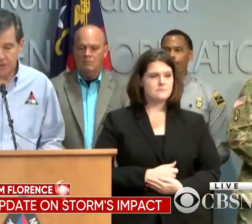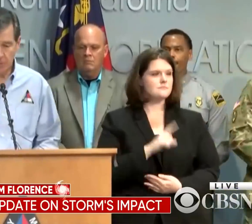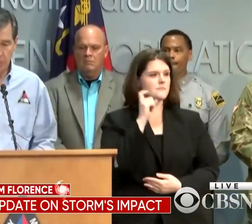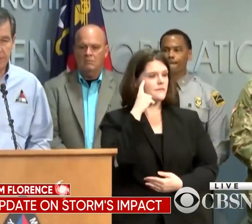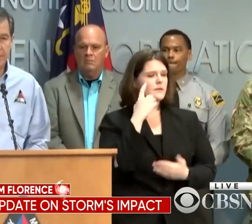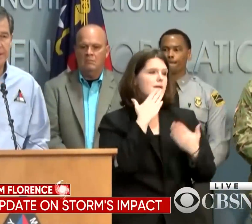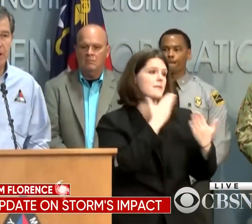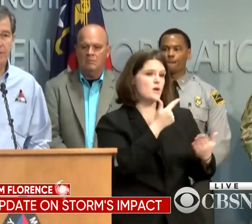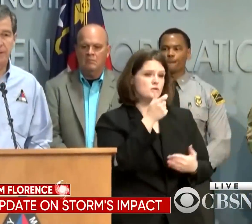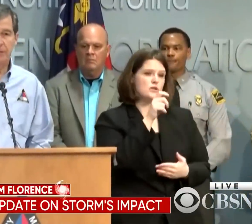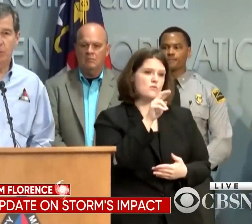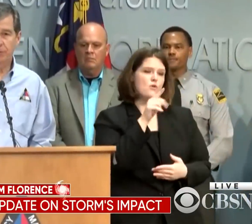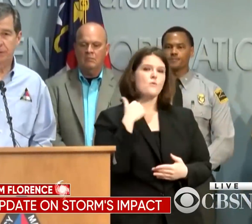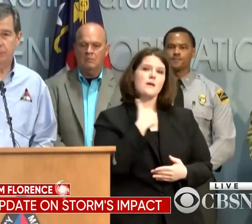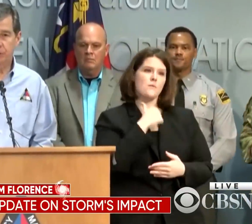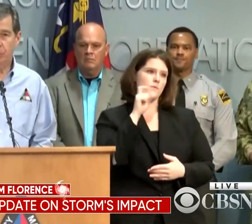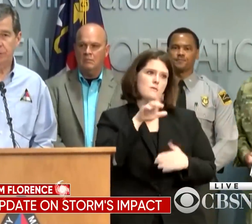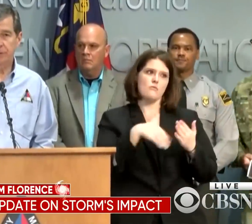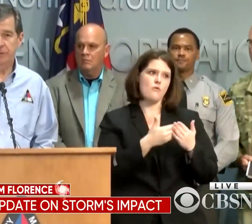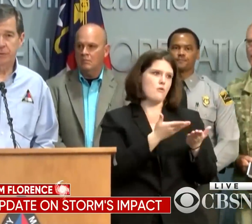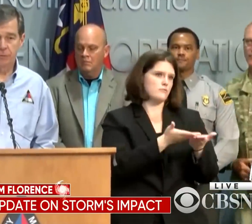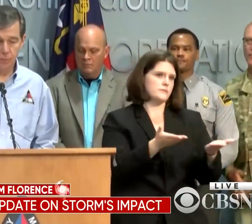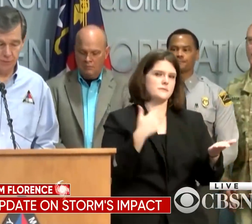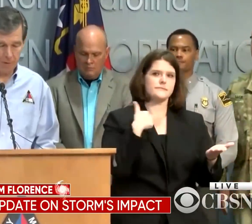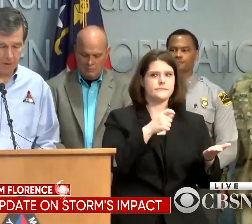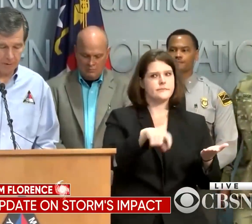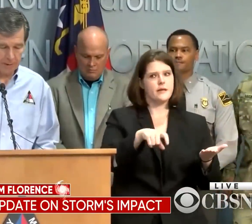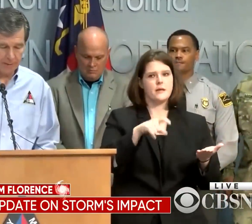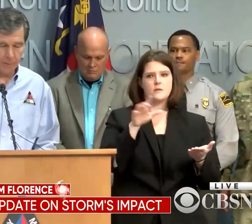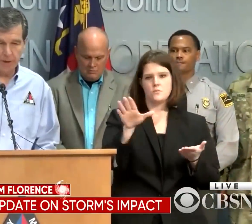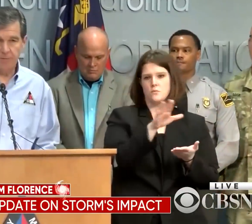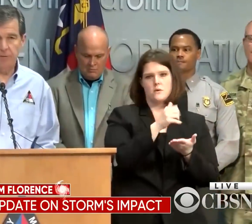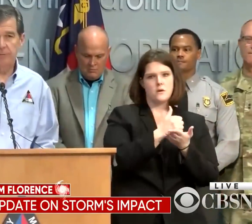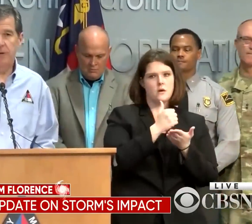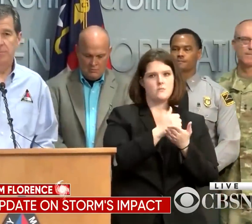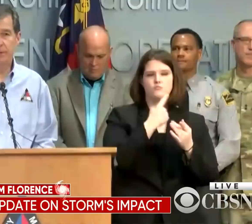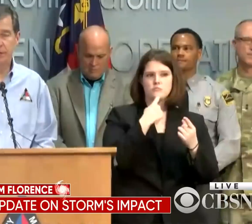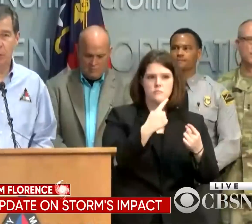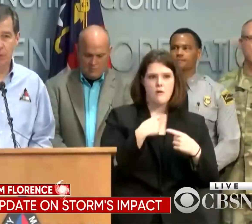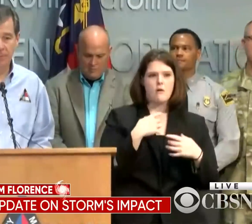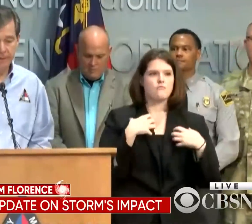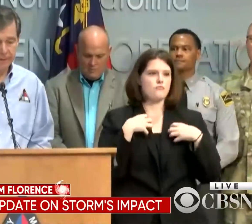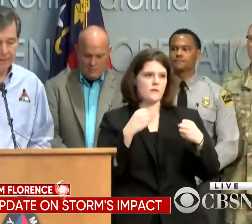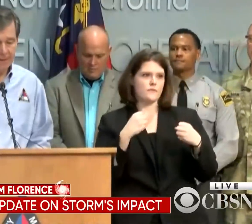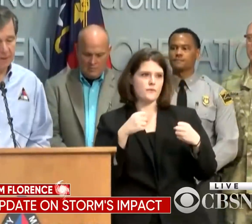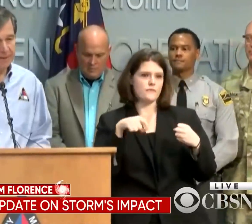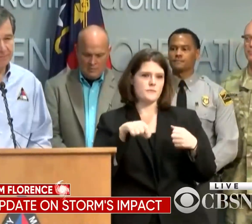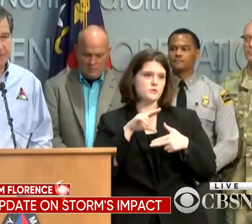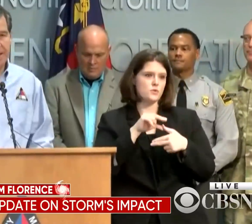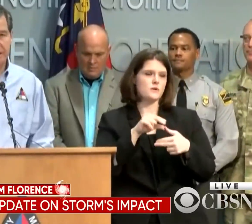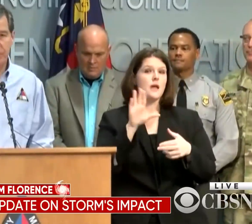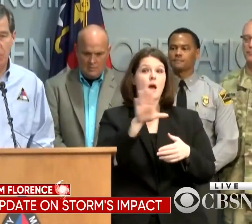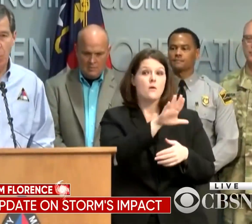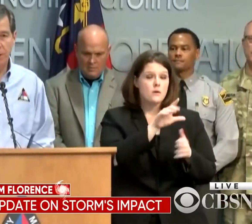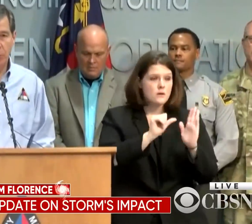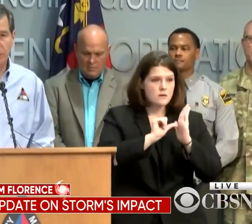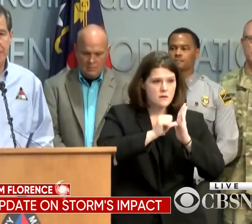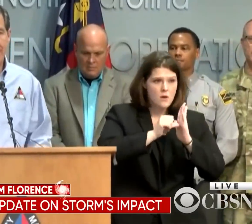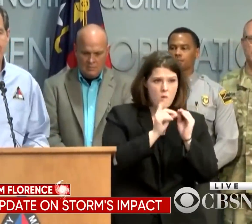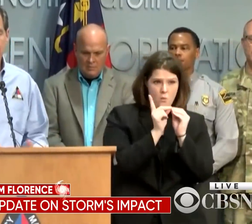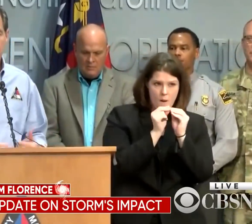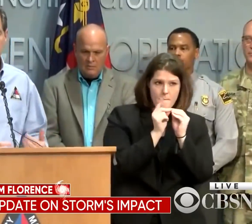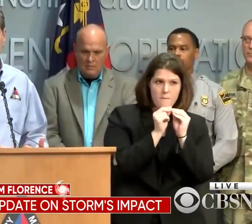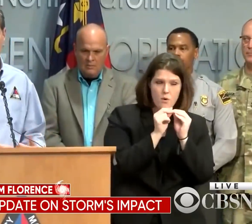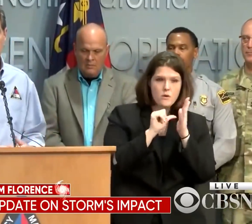Thank you, General. We're going to need all these resources to respond and recover from this storm. And I'm going to emphasize one